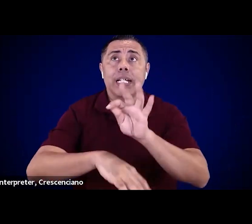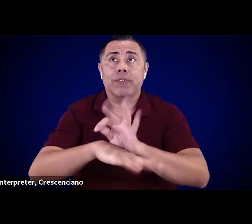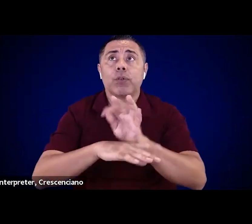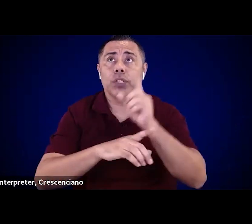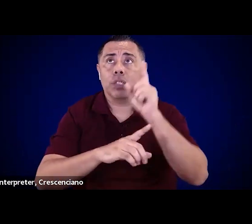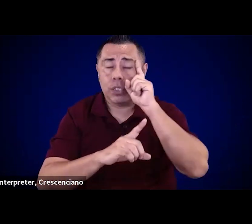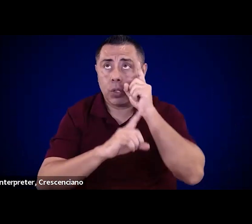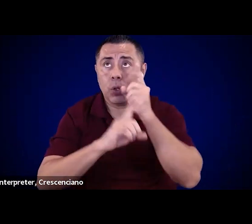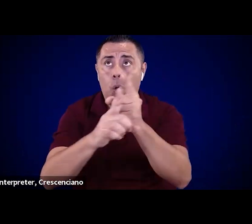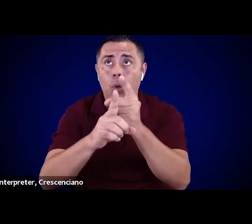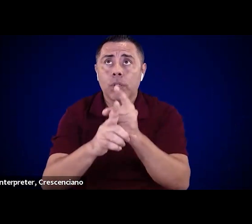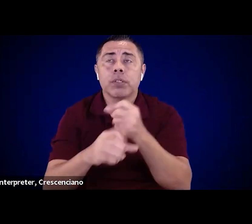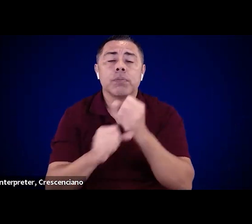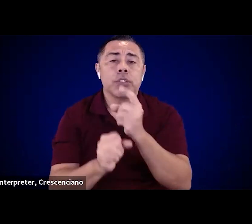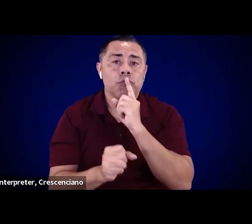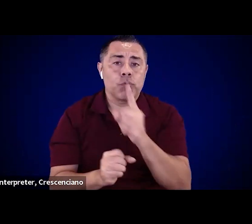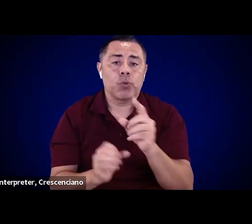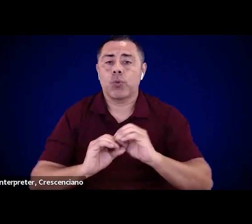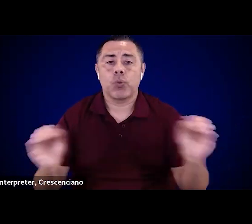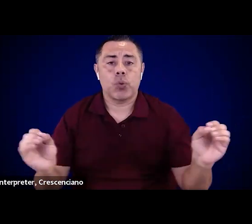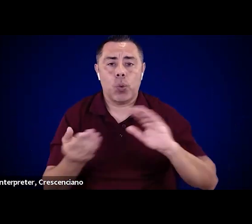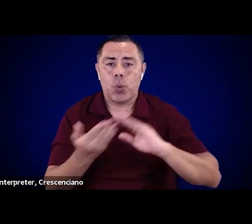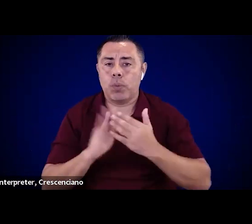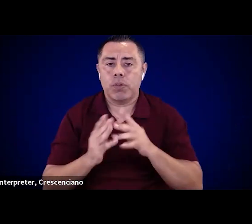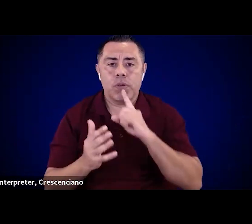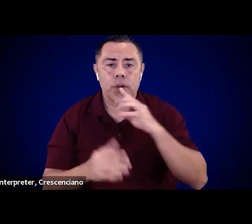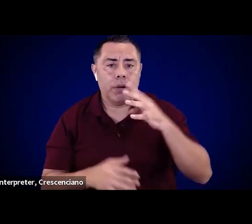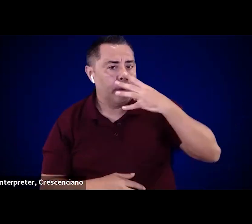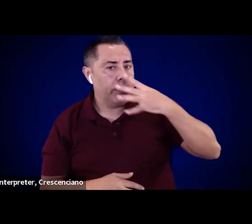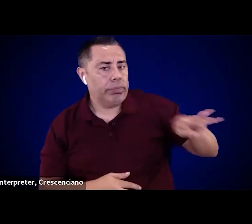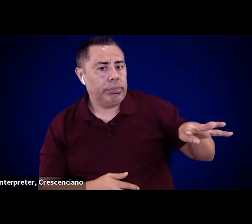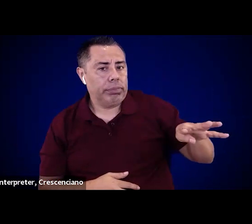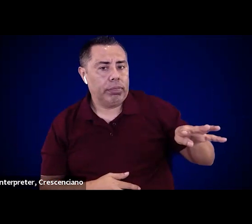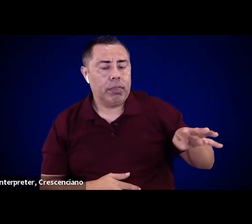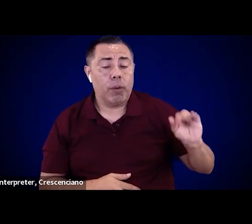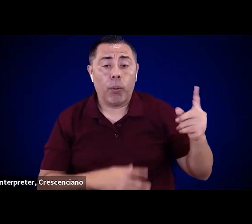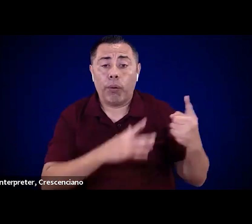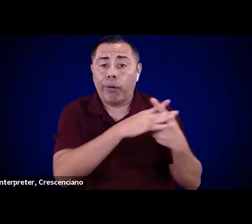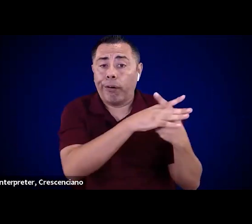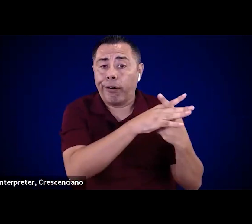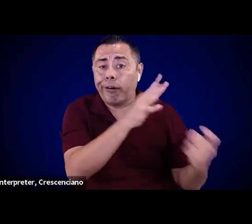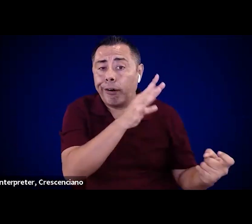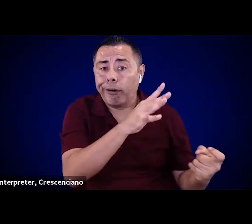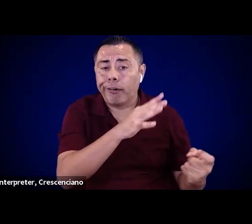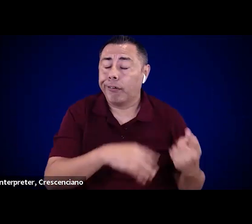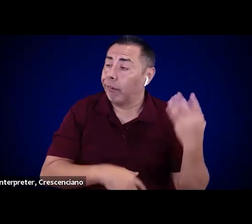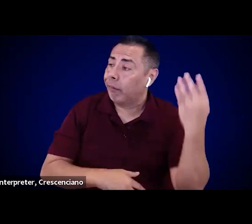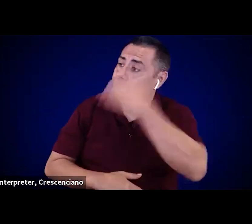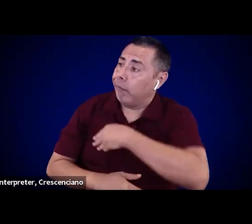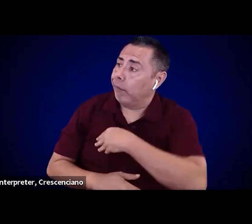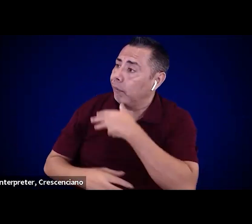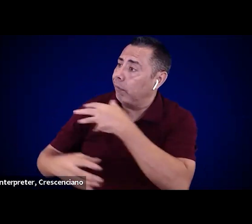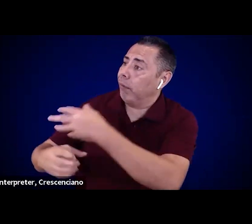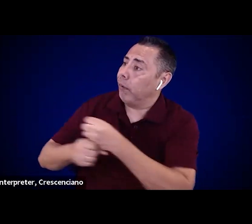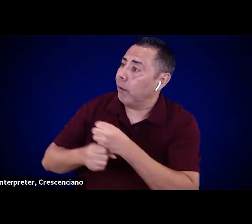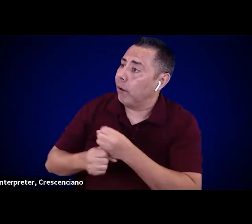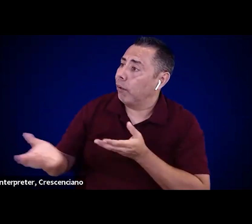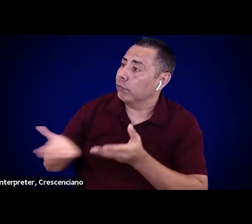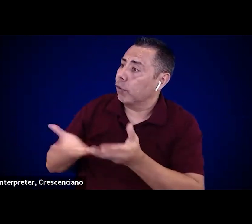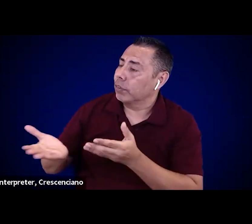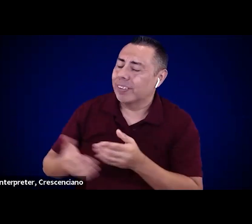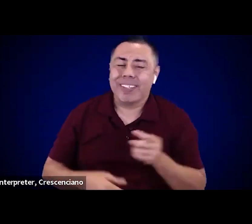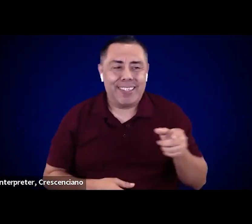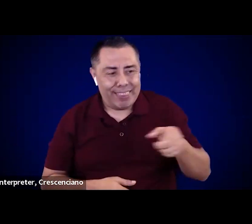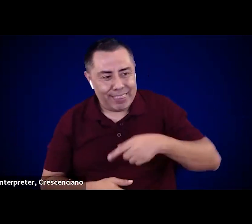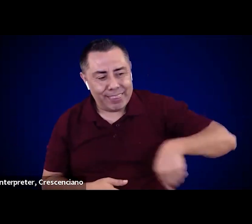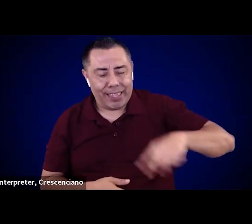no communities are left behind, fall through the cracks, and otherwise do not receive the services they require and deserve